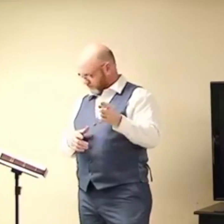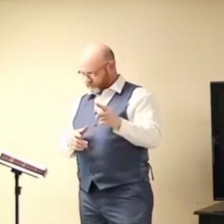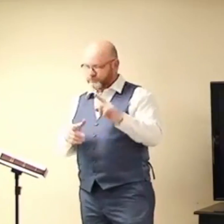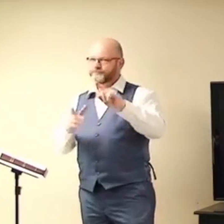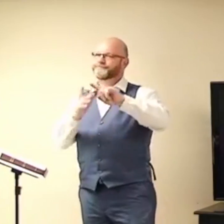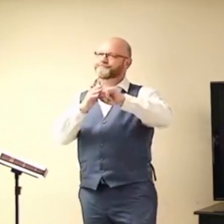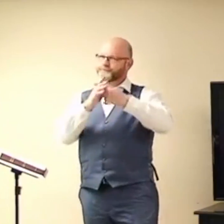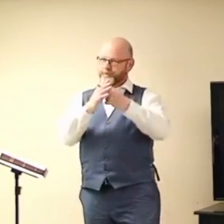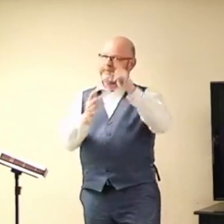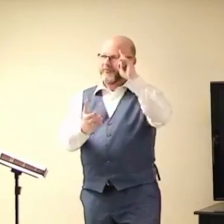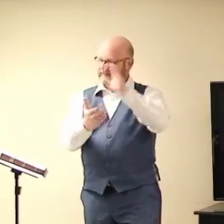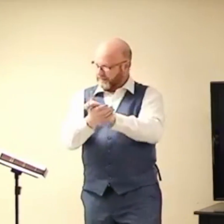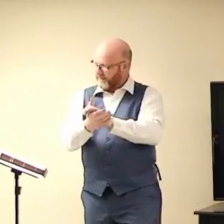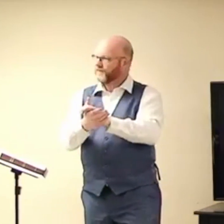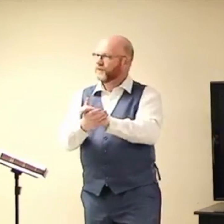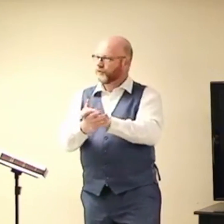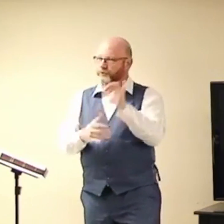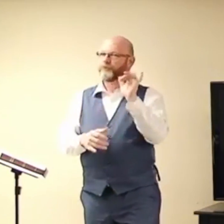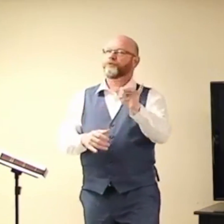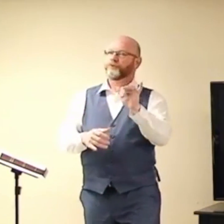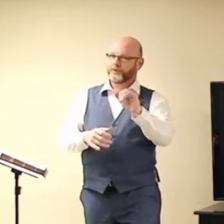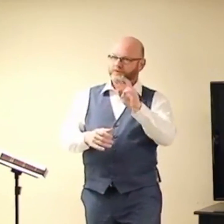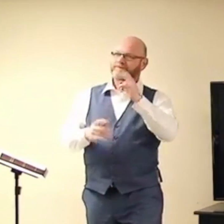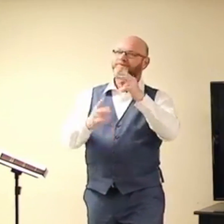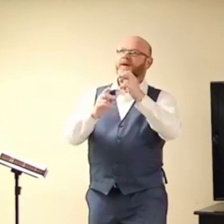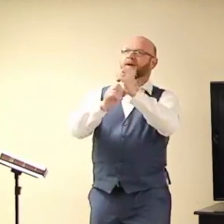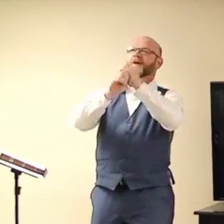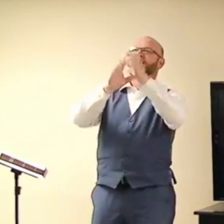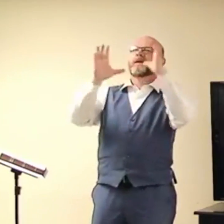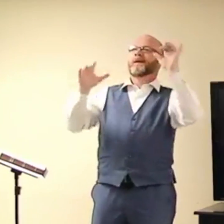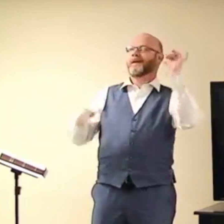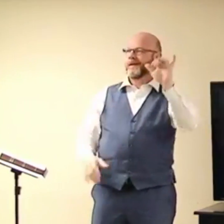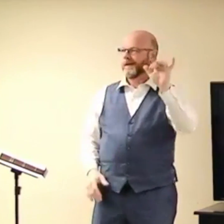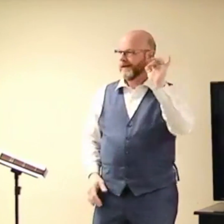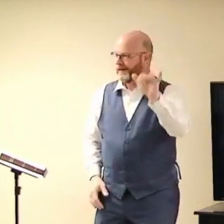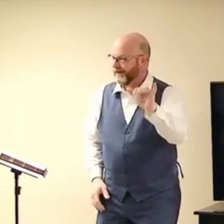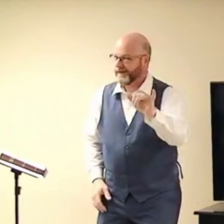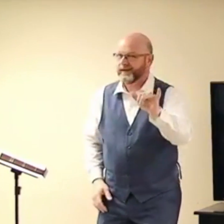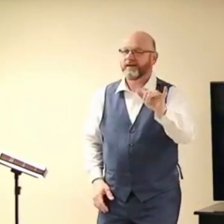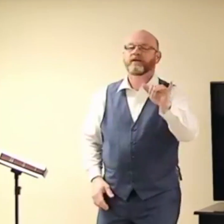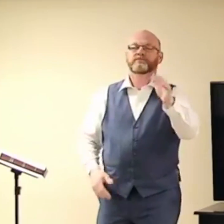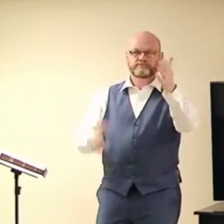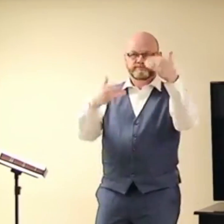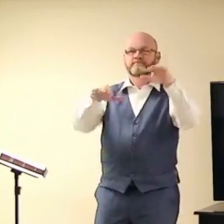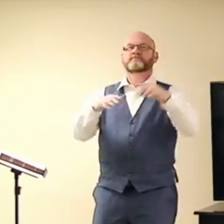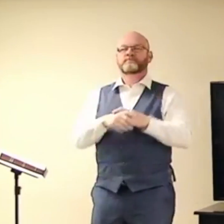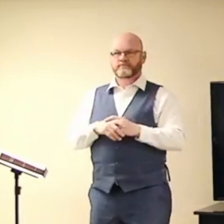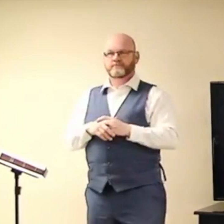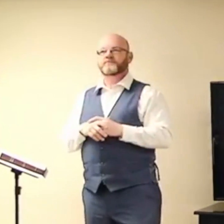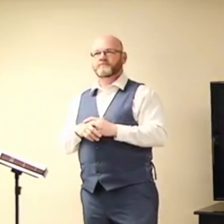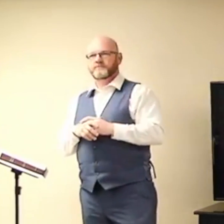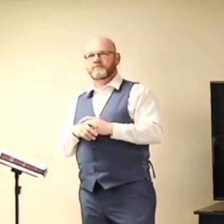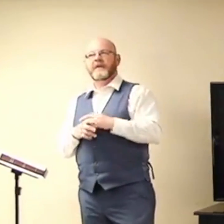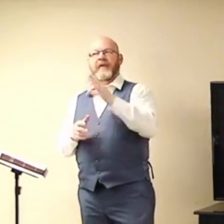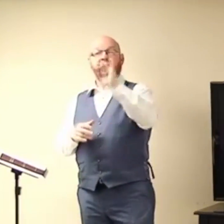was true. That shows that people were starting to believe. They were starting to figure it out